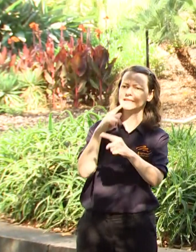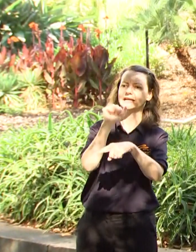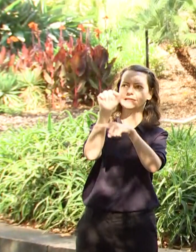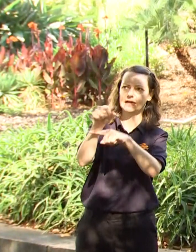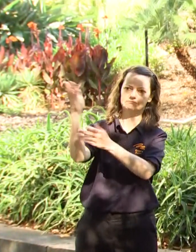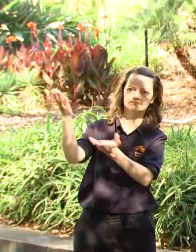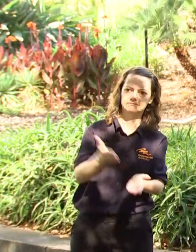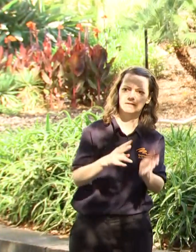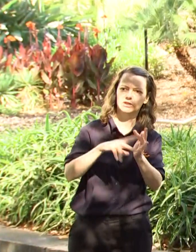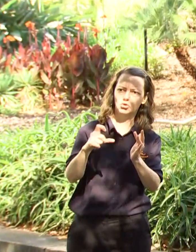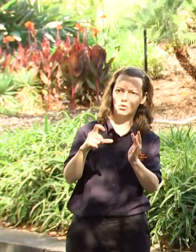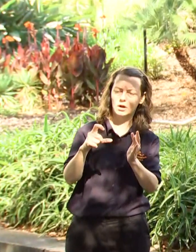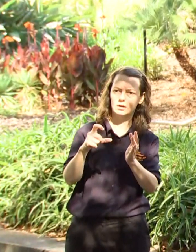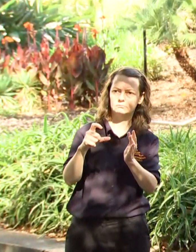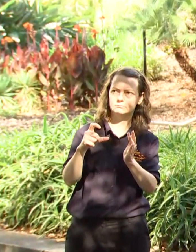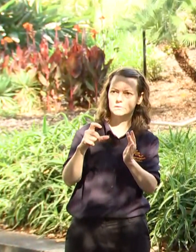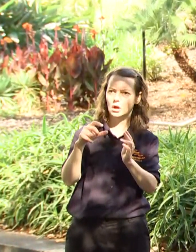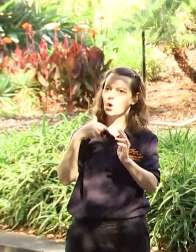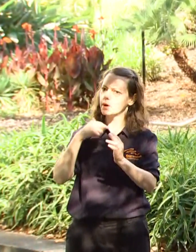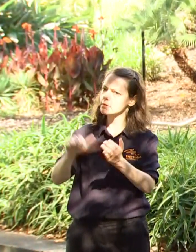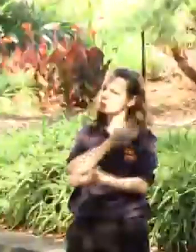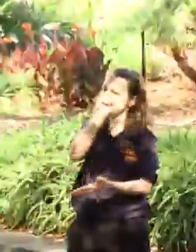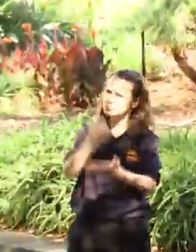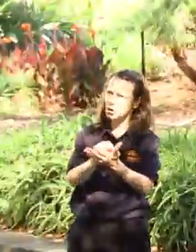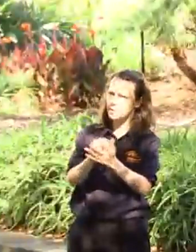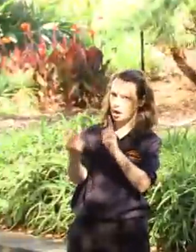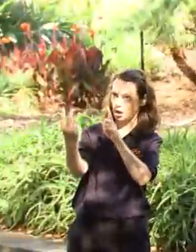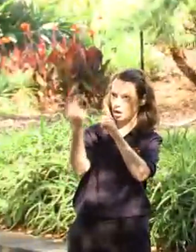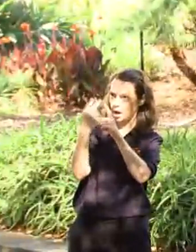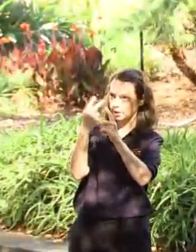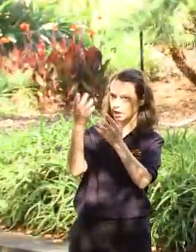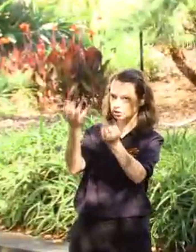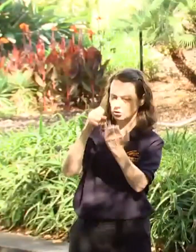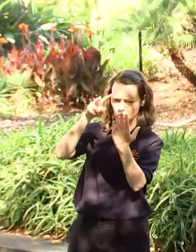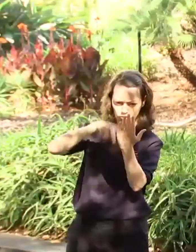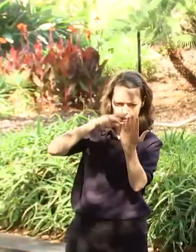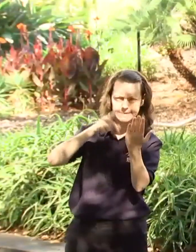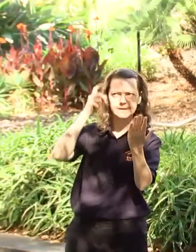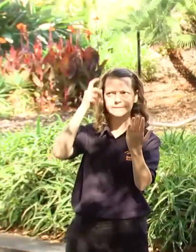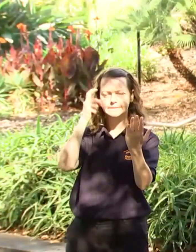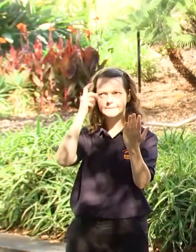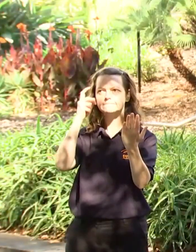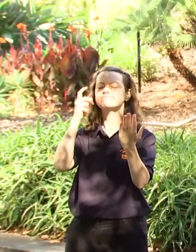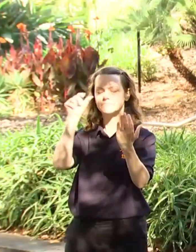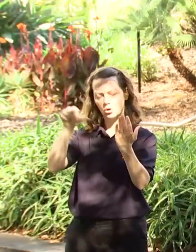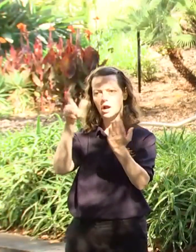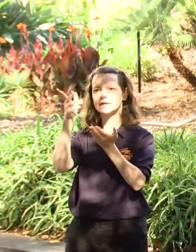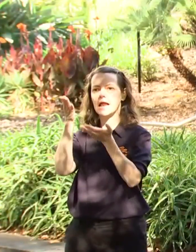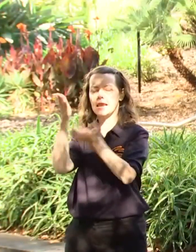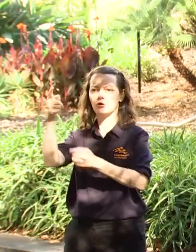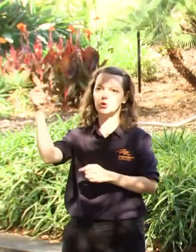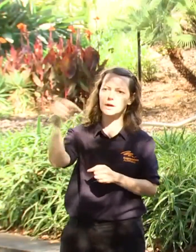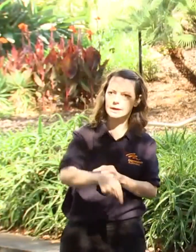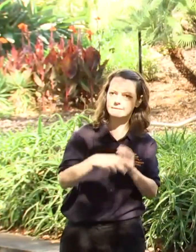very steady, proper, methodical way, we're working through all of those different